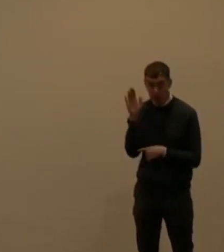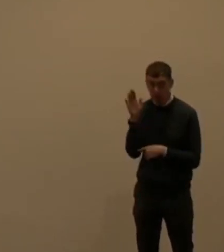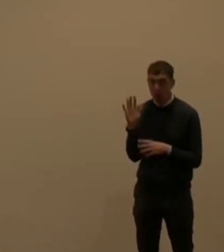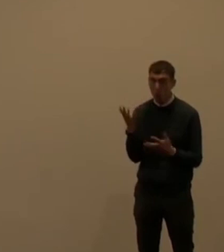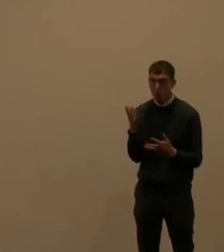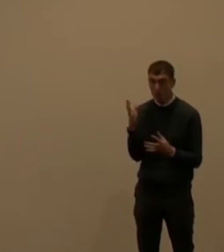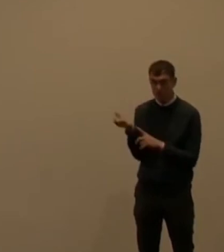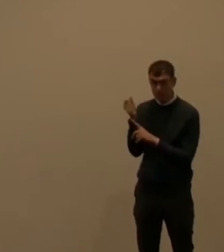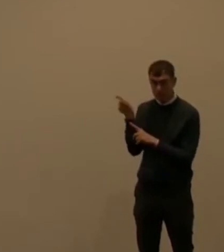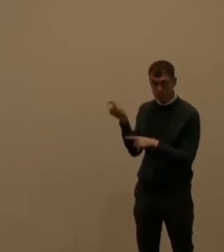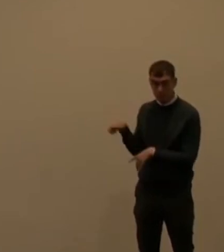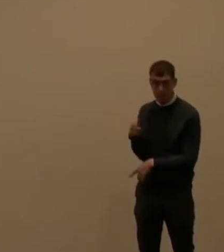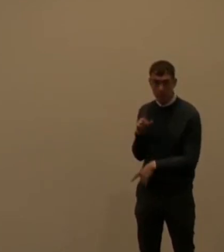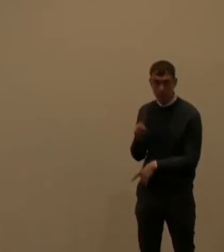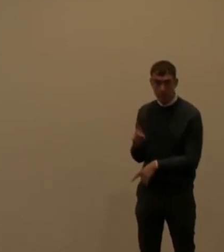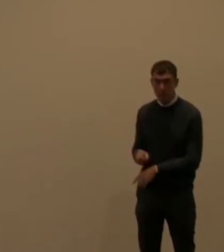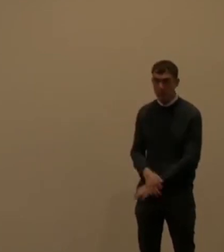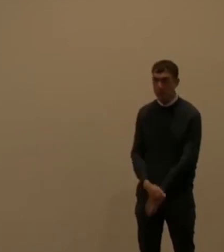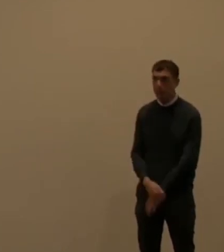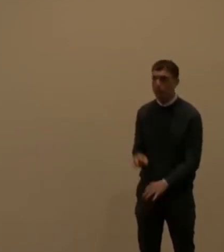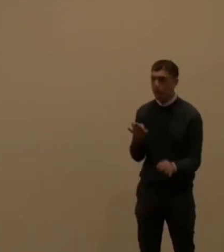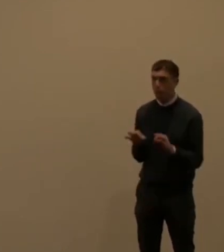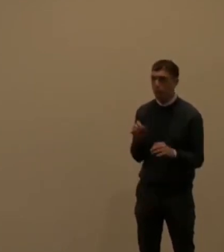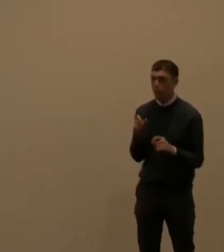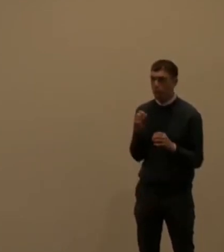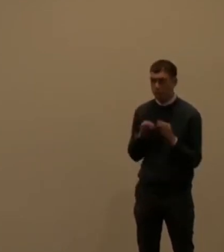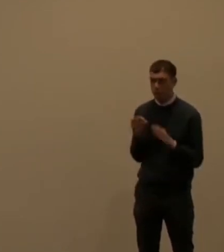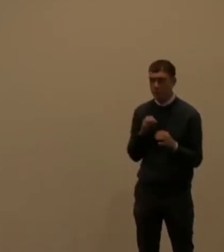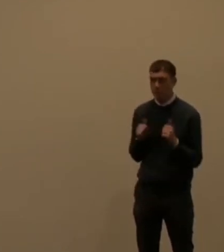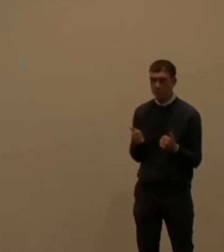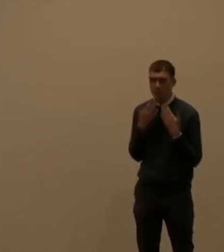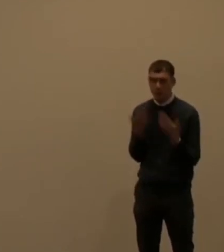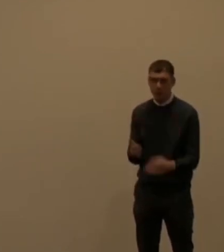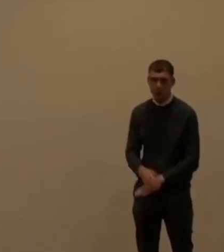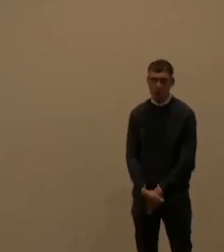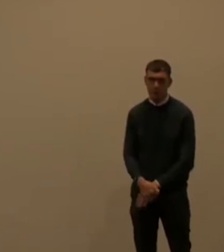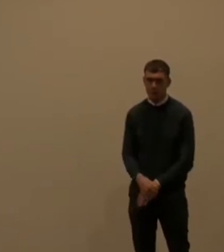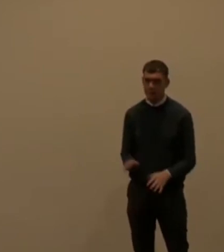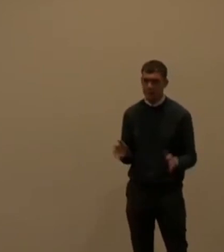me later. No now, so you can find me later. So thank you.